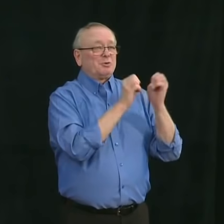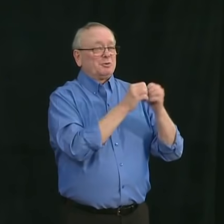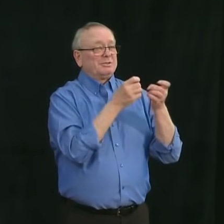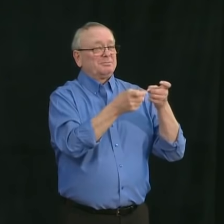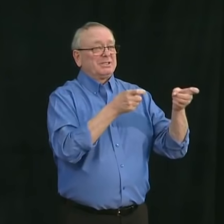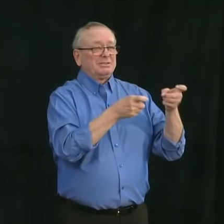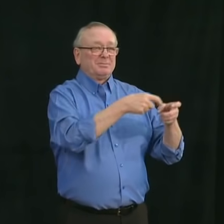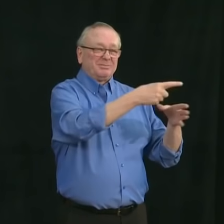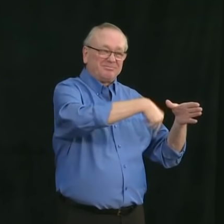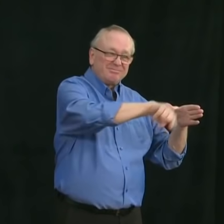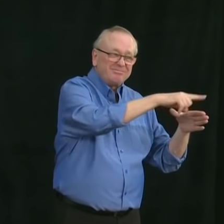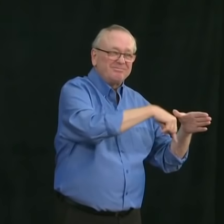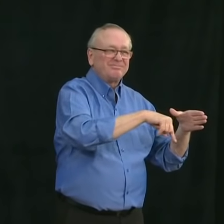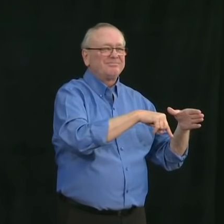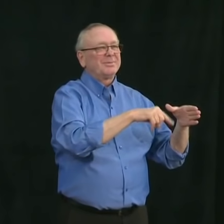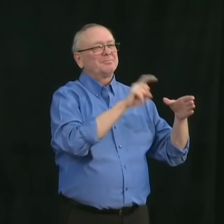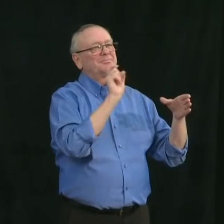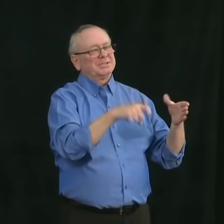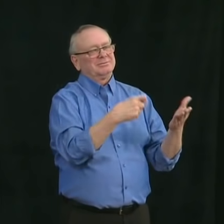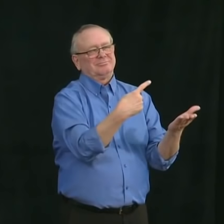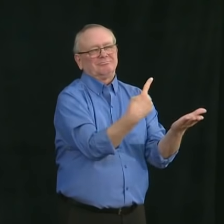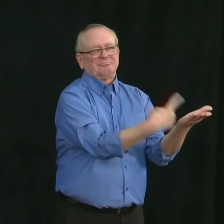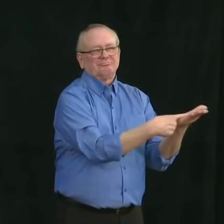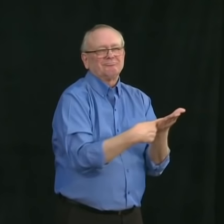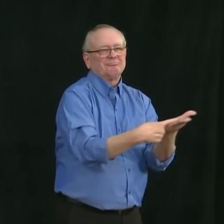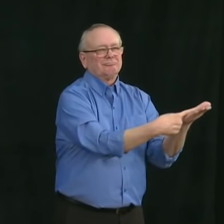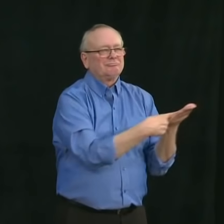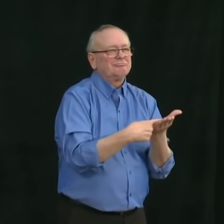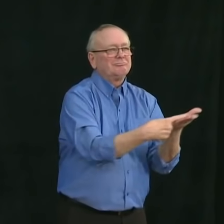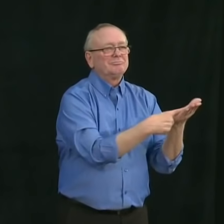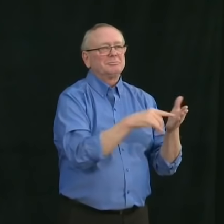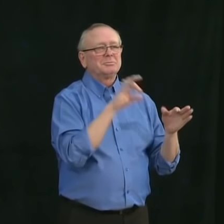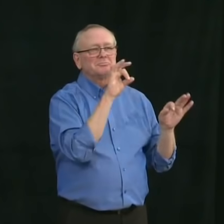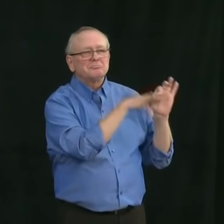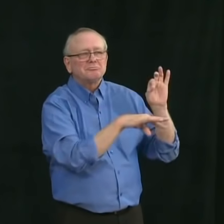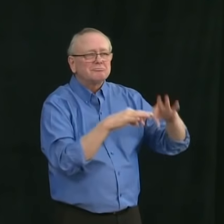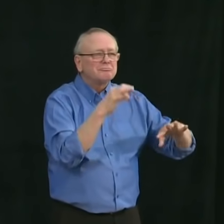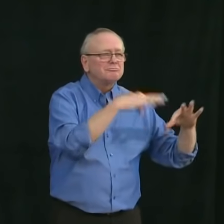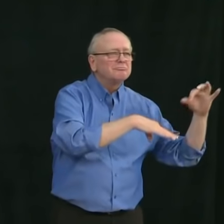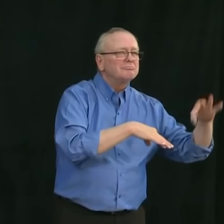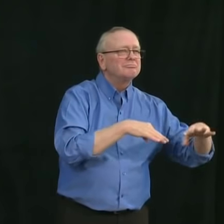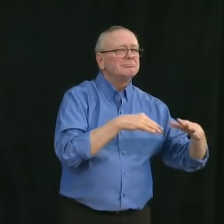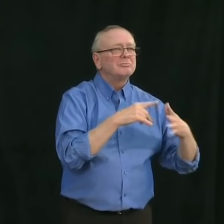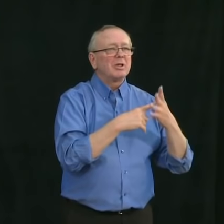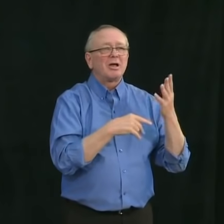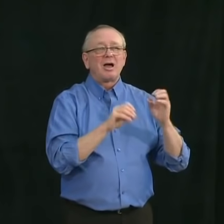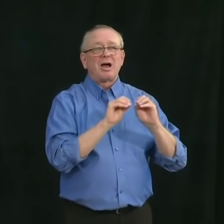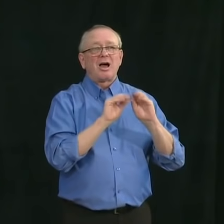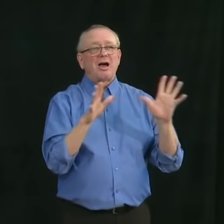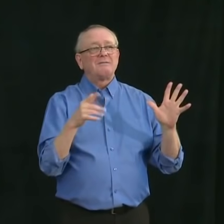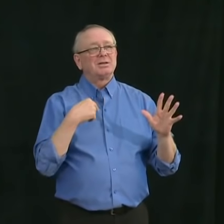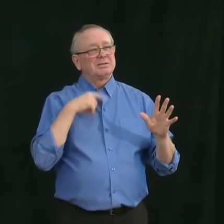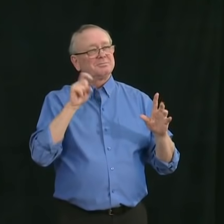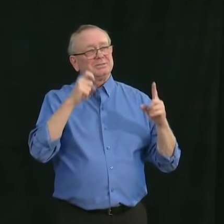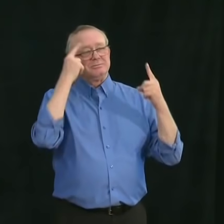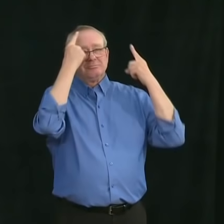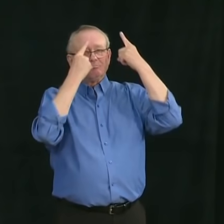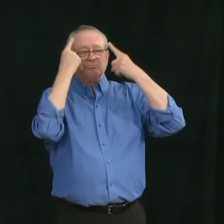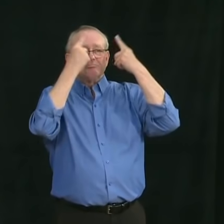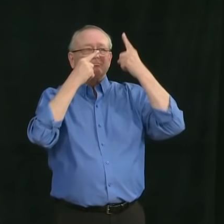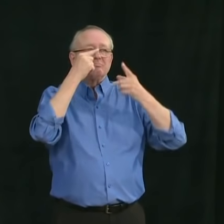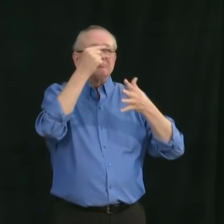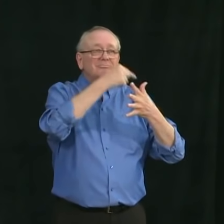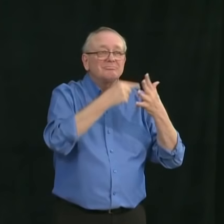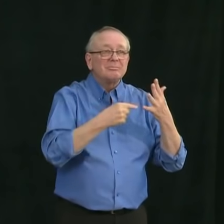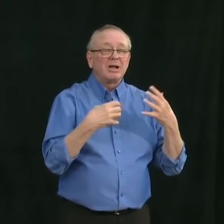be debated. Clearly, we need to be considering the health impacts of opening different businesses or sectors. And